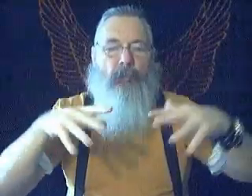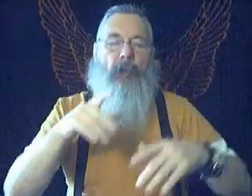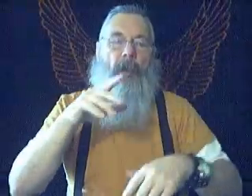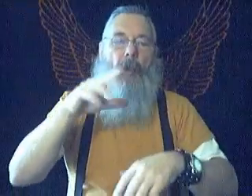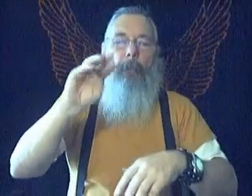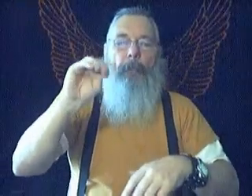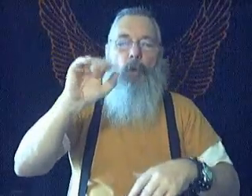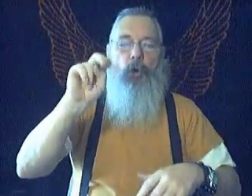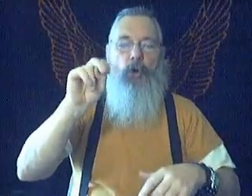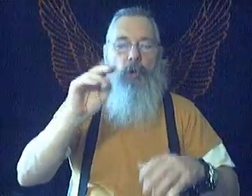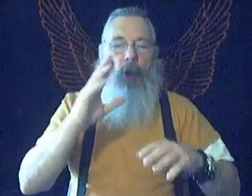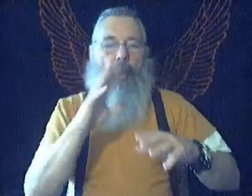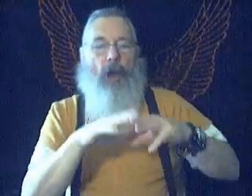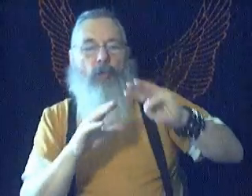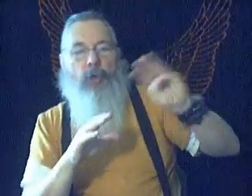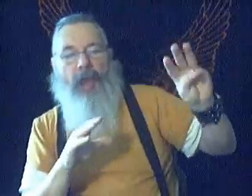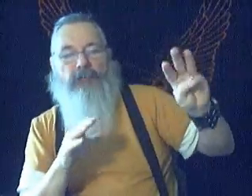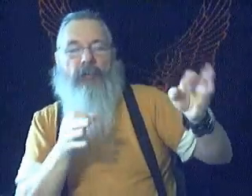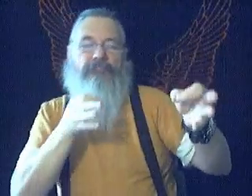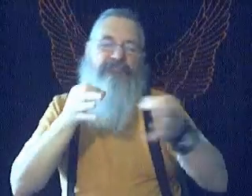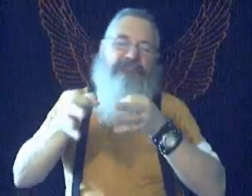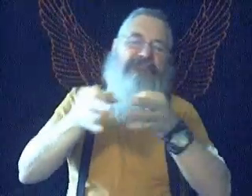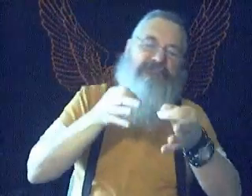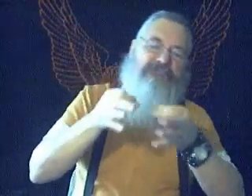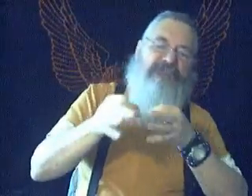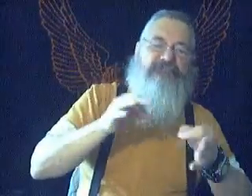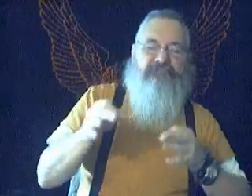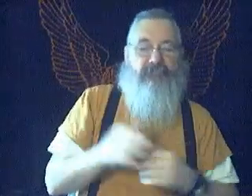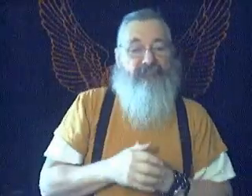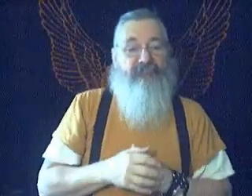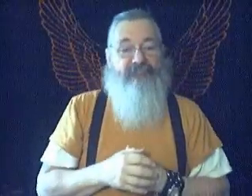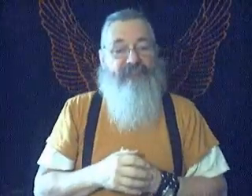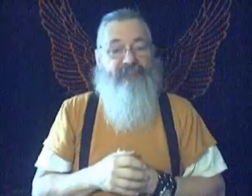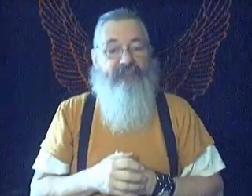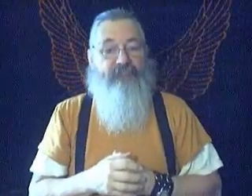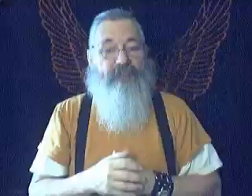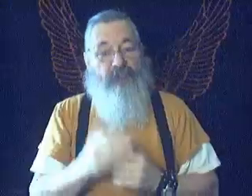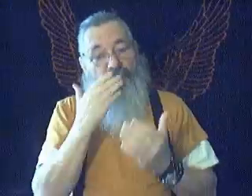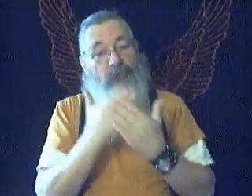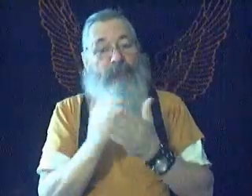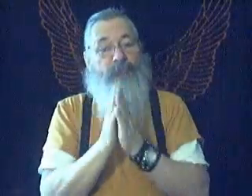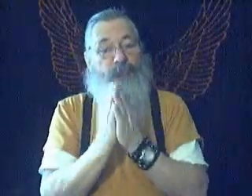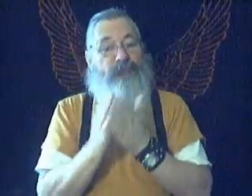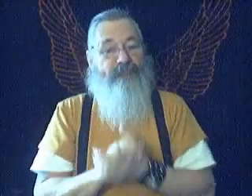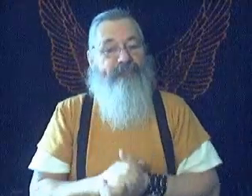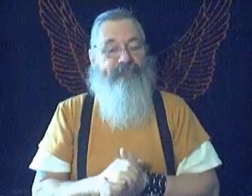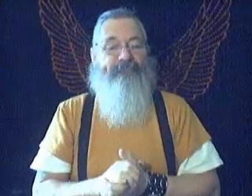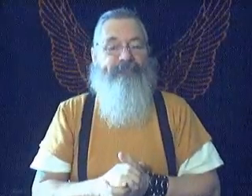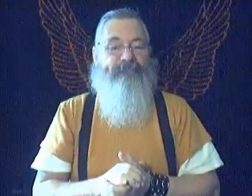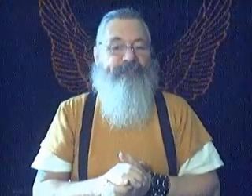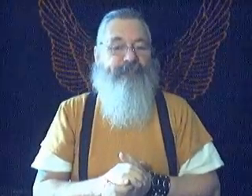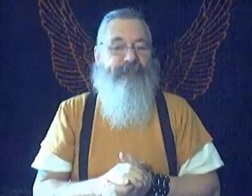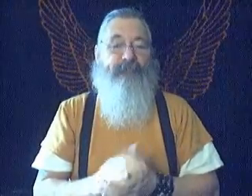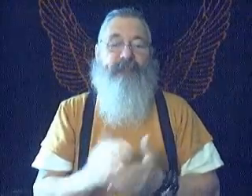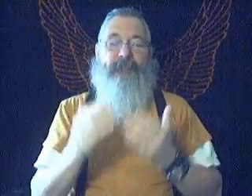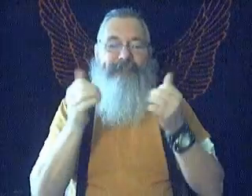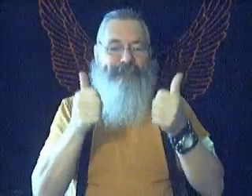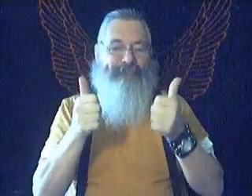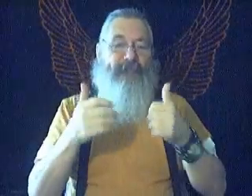only $10 more. This exclusive TV offer expires Friday, so don't wait. Go to proflowers.com. Click on the microphone in the upper right corner.